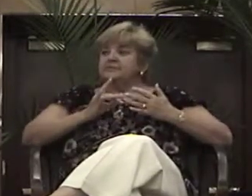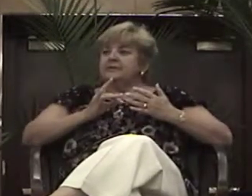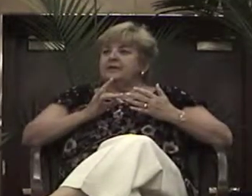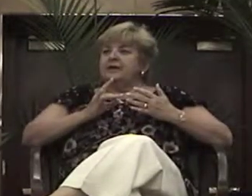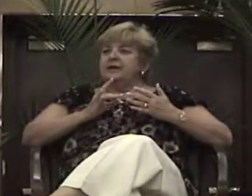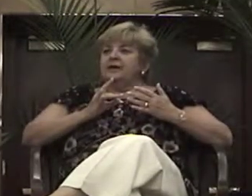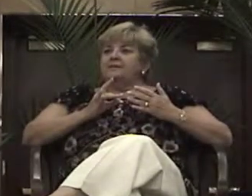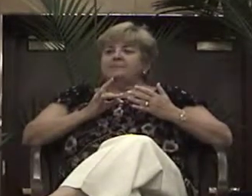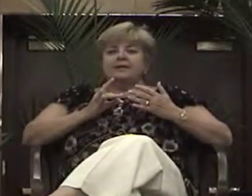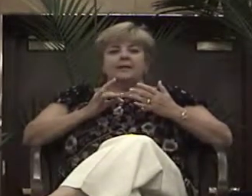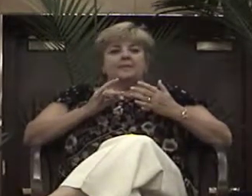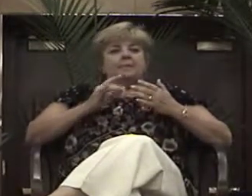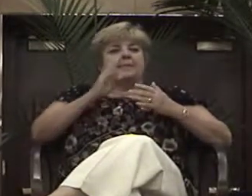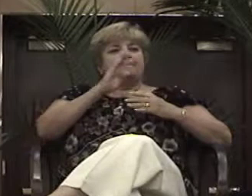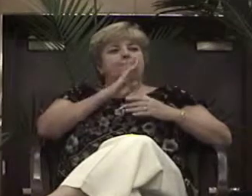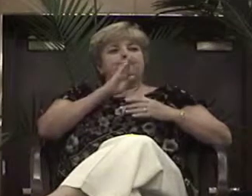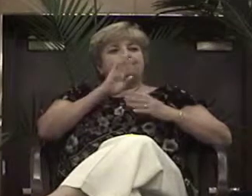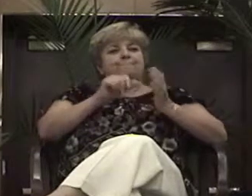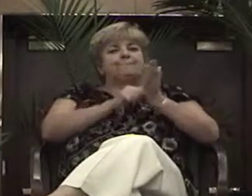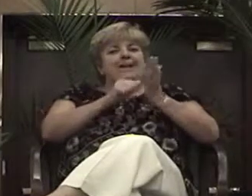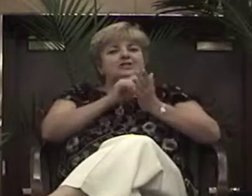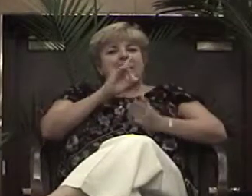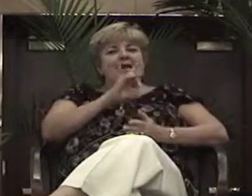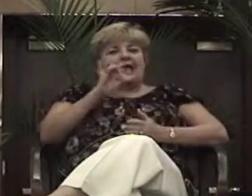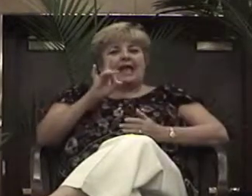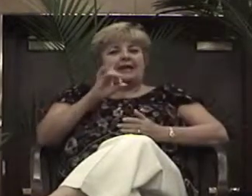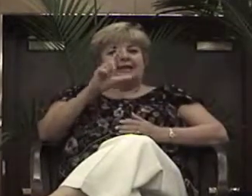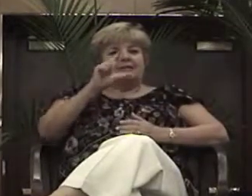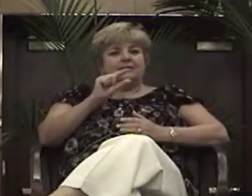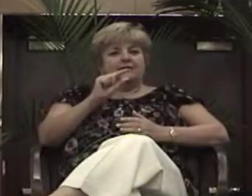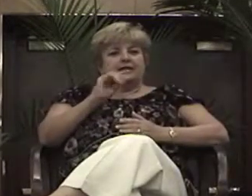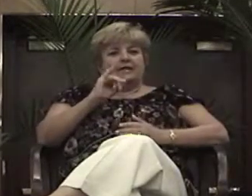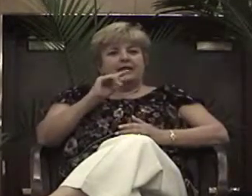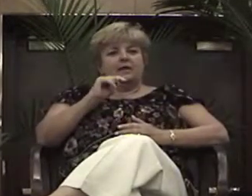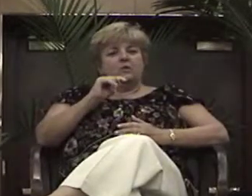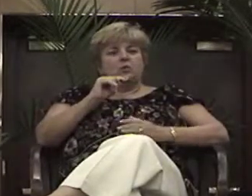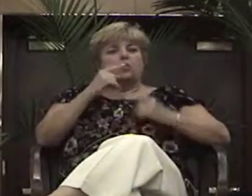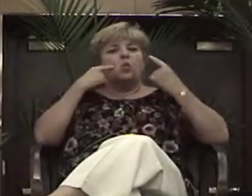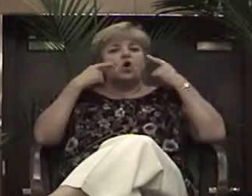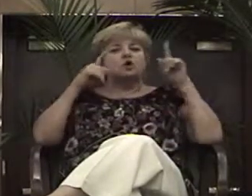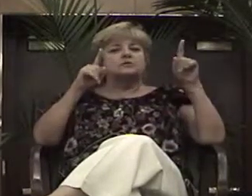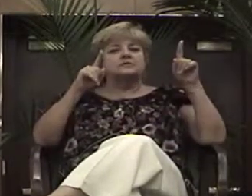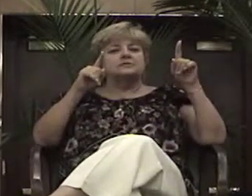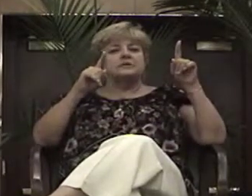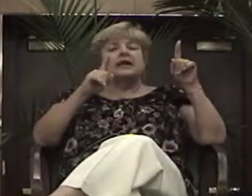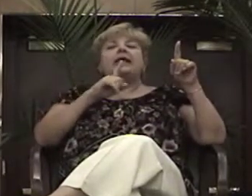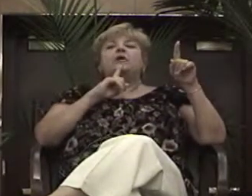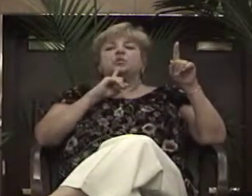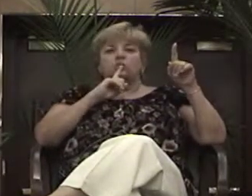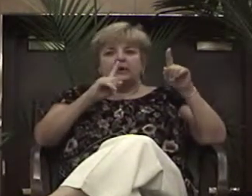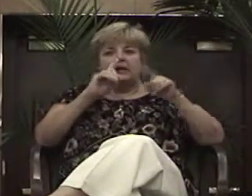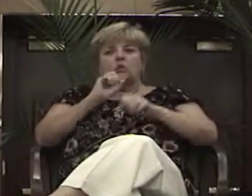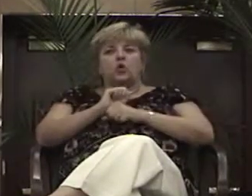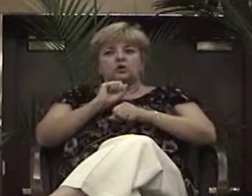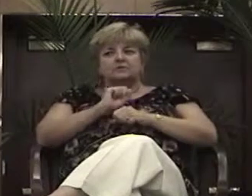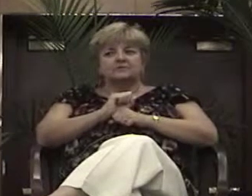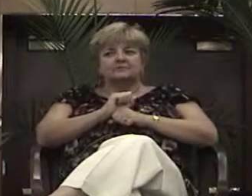paragraph in the big book on page 88. It works. It really works. 5 words. Shortest paragraph. See,